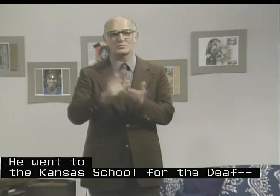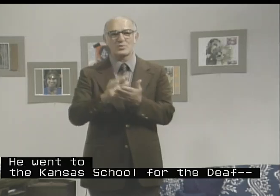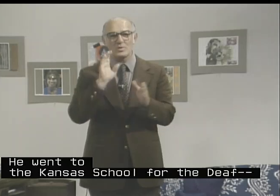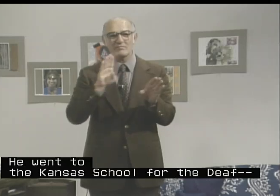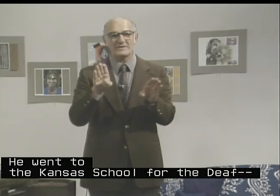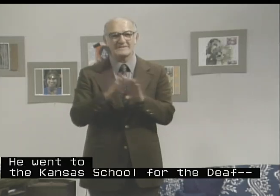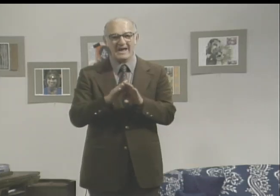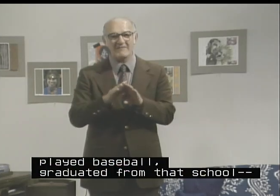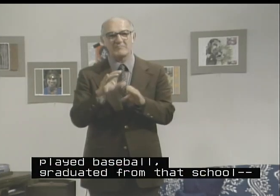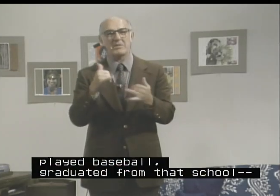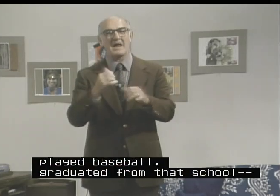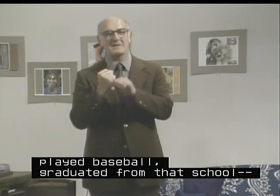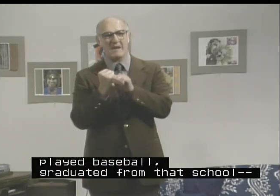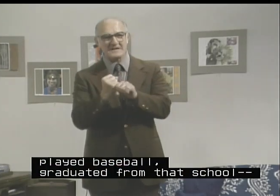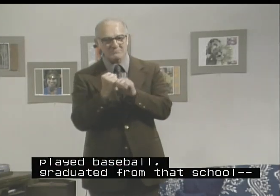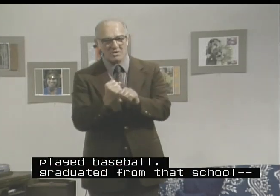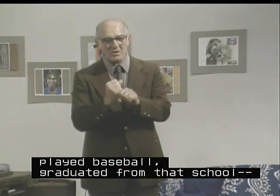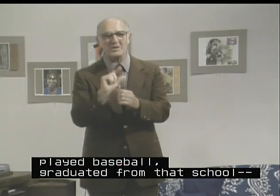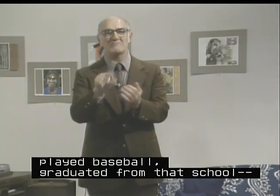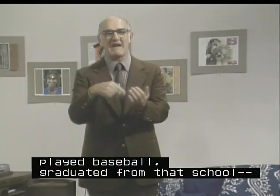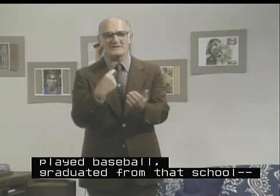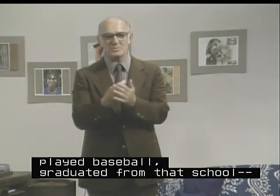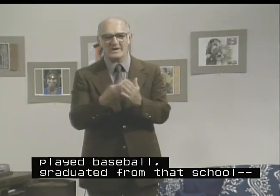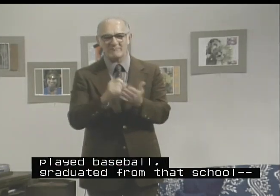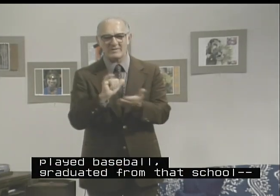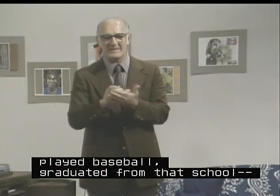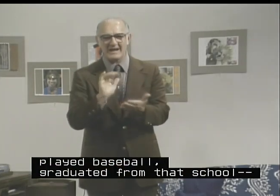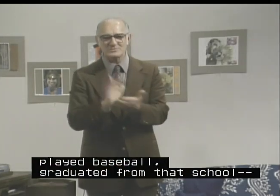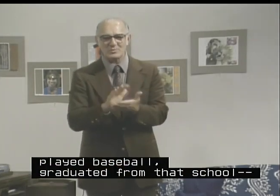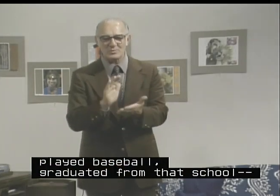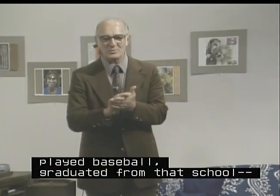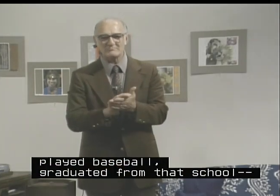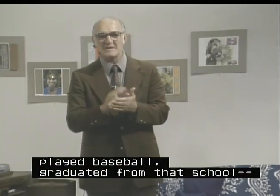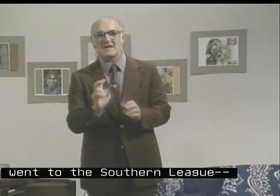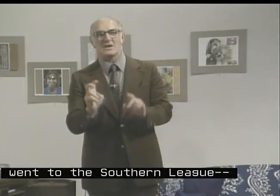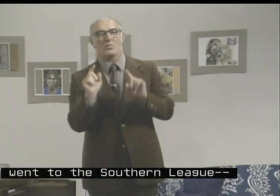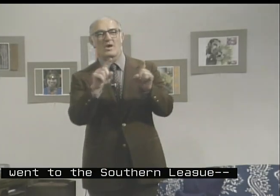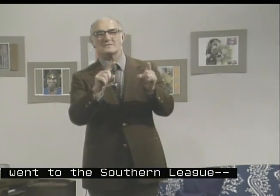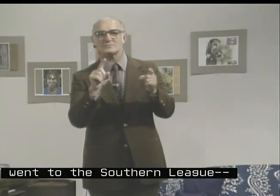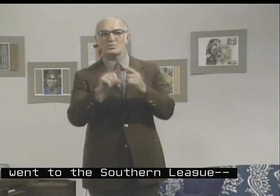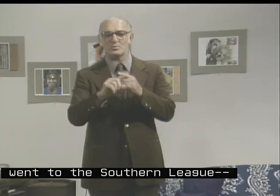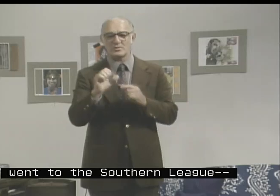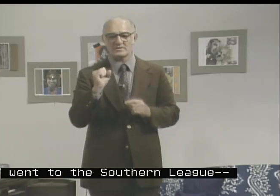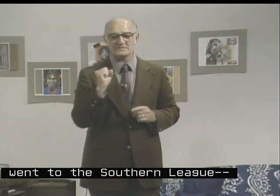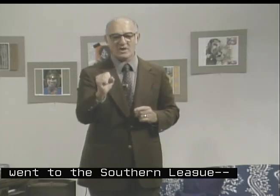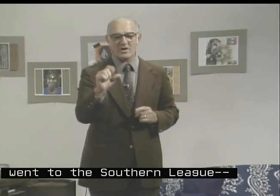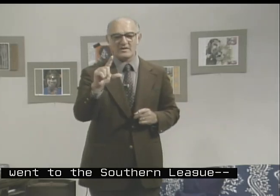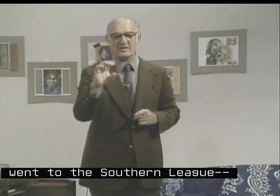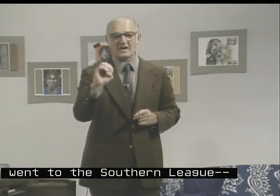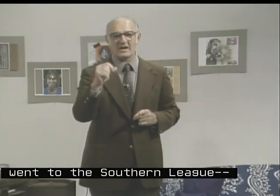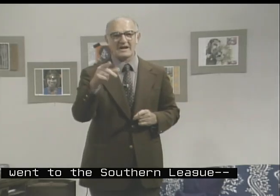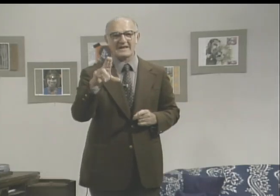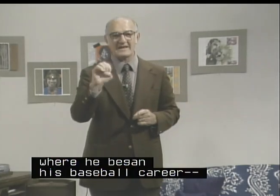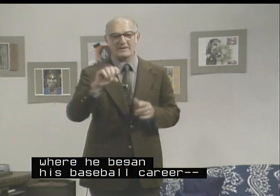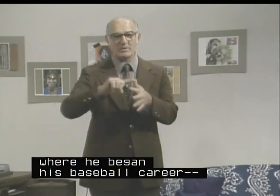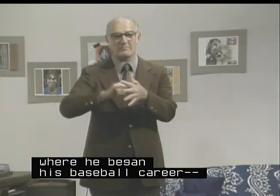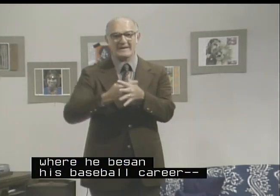School for the Deaf, played baseball, graduated from that school, went to the Southern League when he began